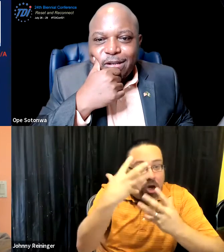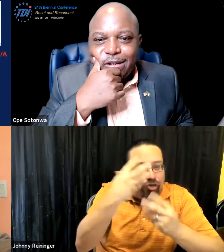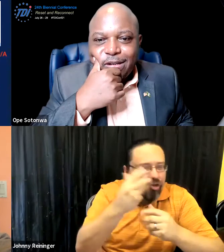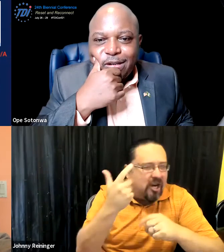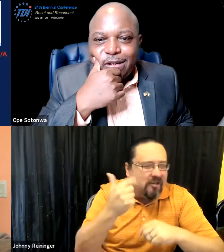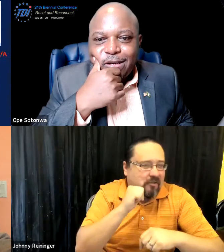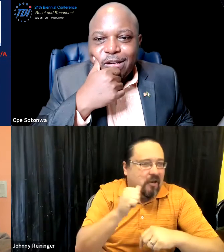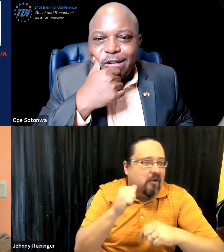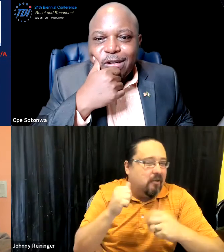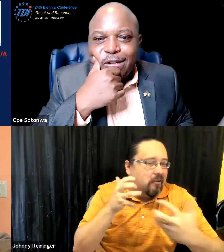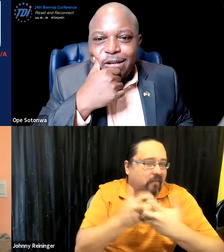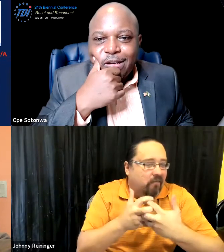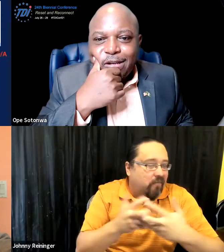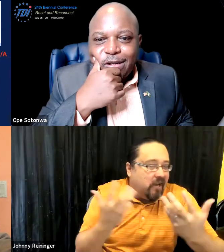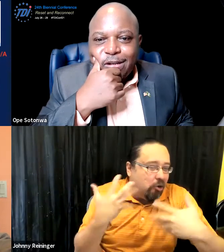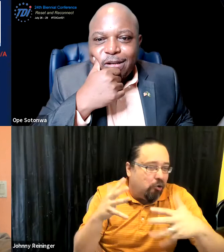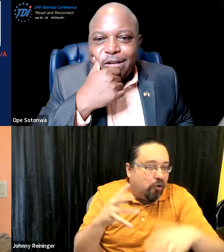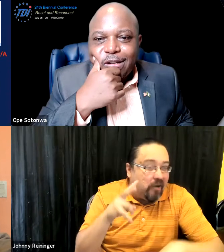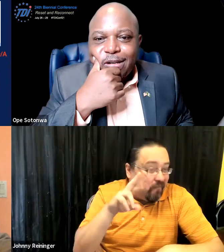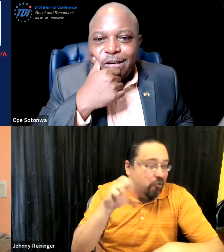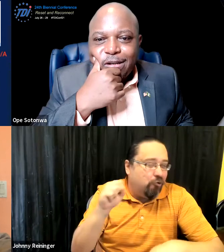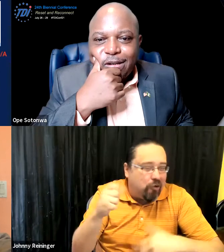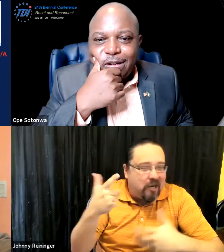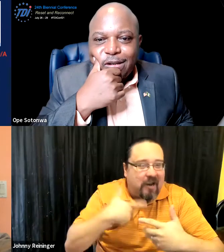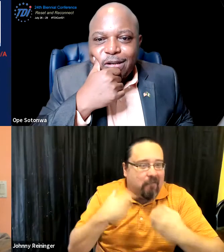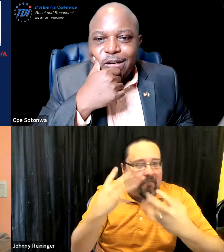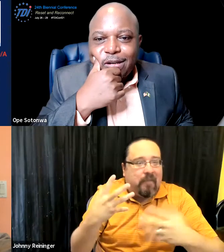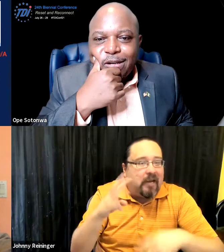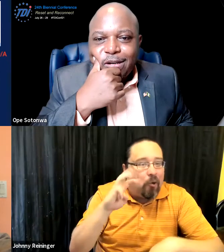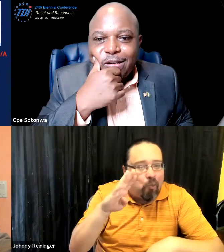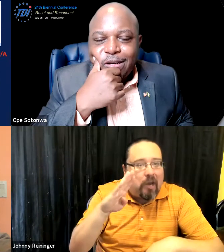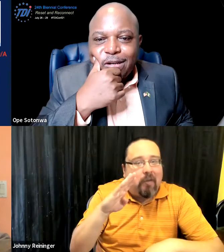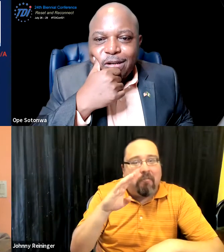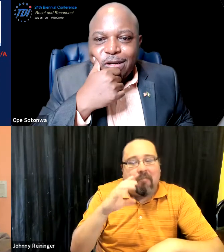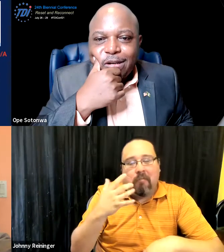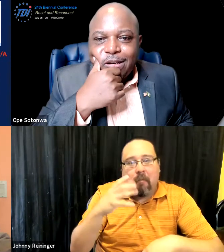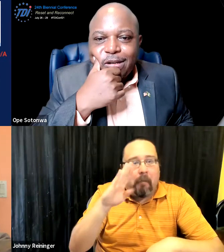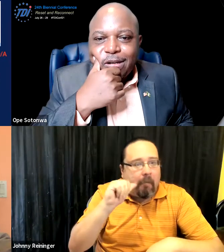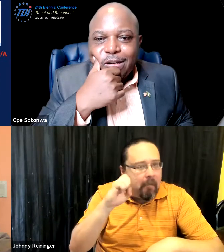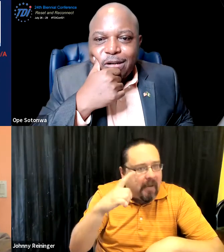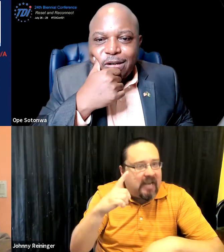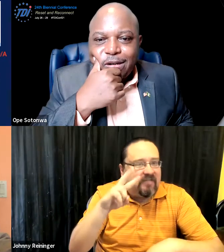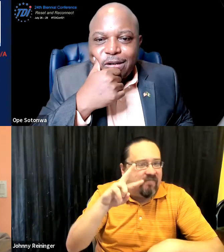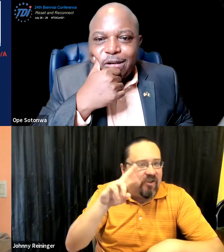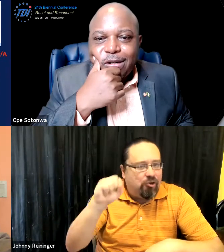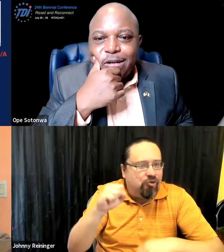video automated system doesn't fit BIPOC communities.